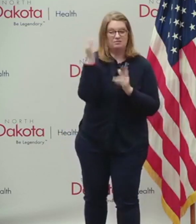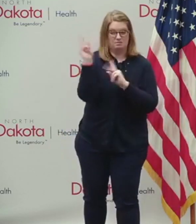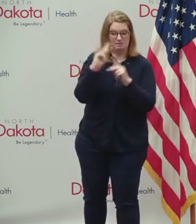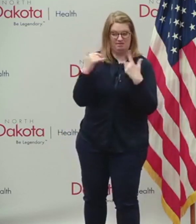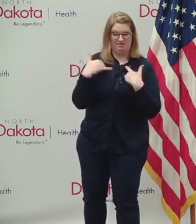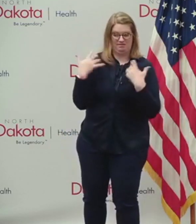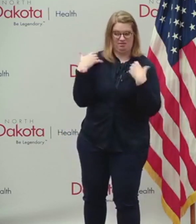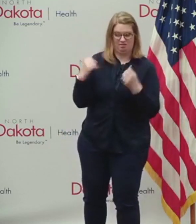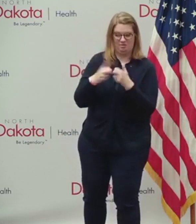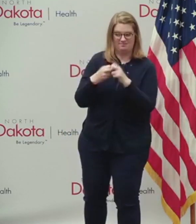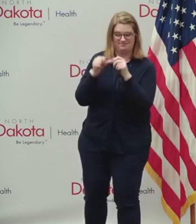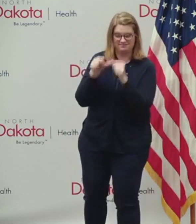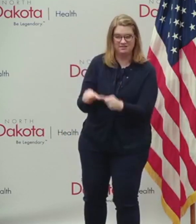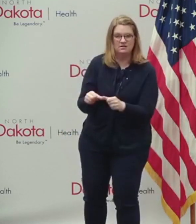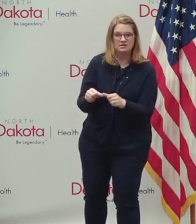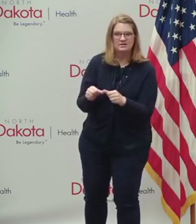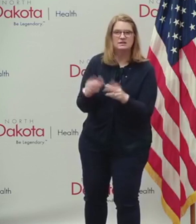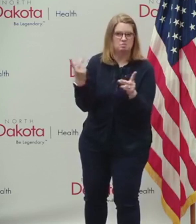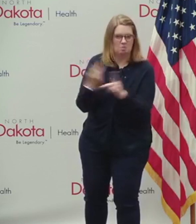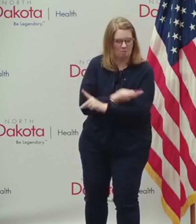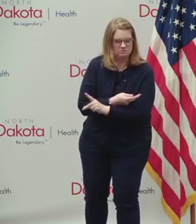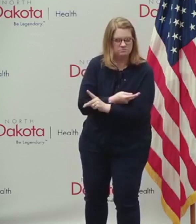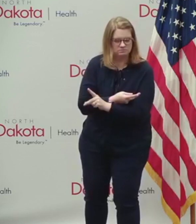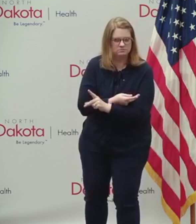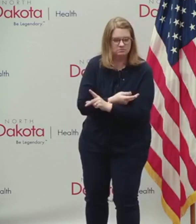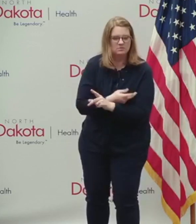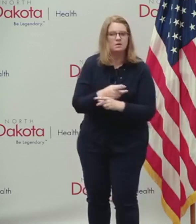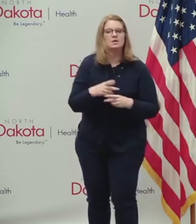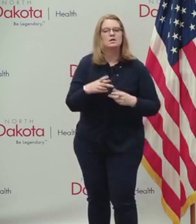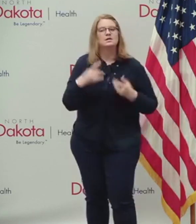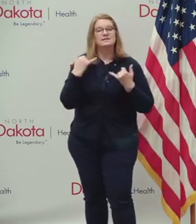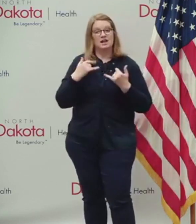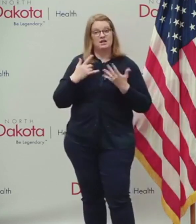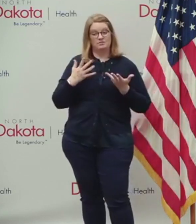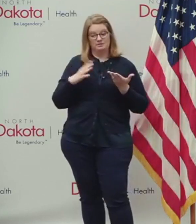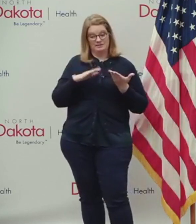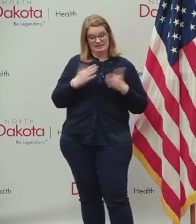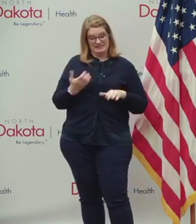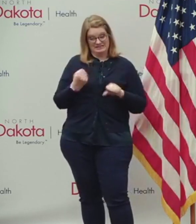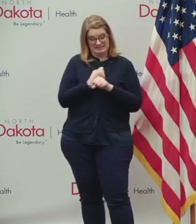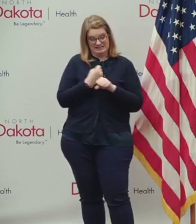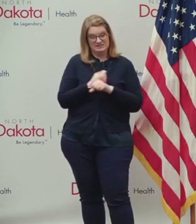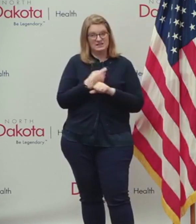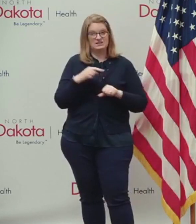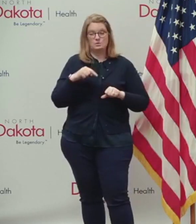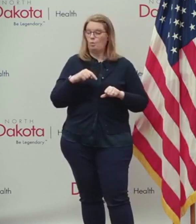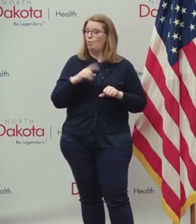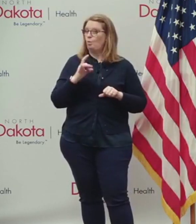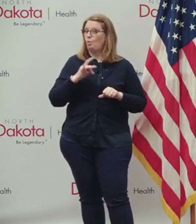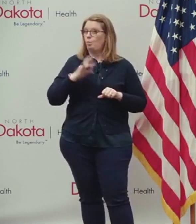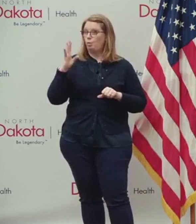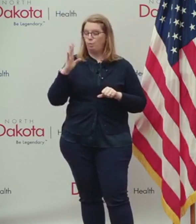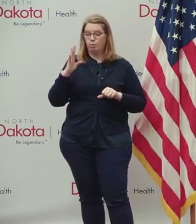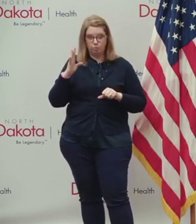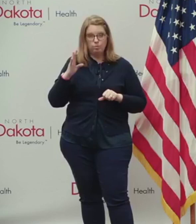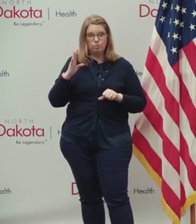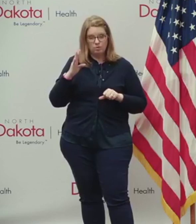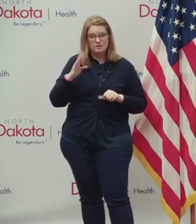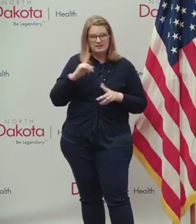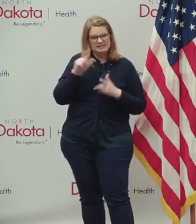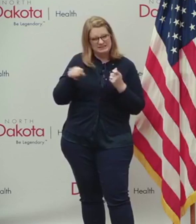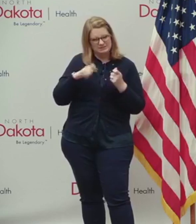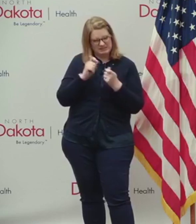is at most risk. One thing for sure, we know from the death statistics that this continues to be